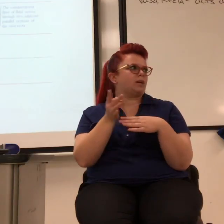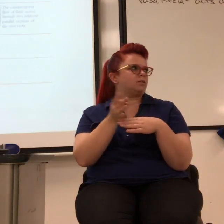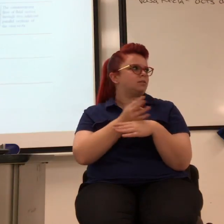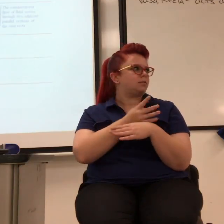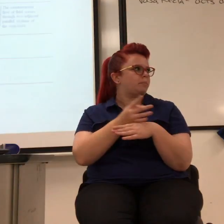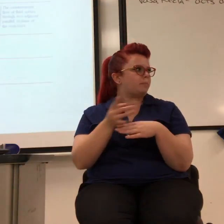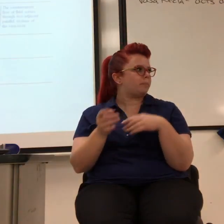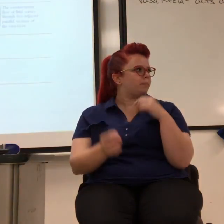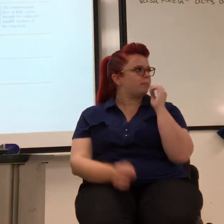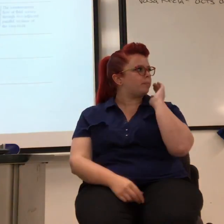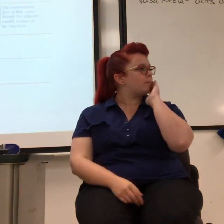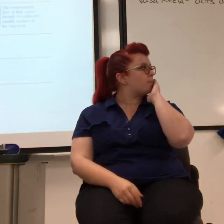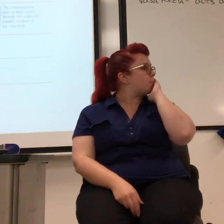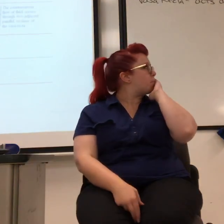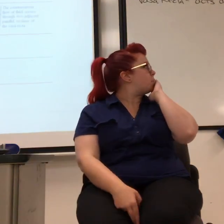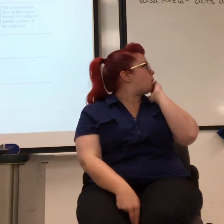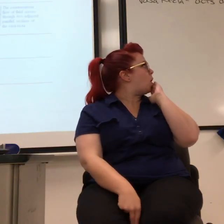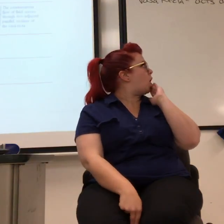Thus